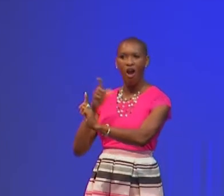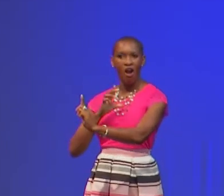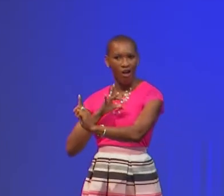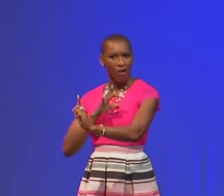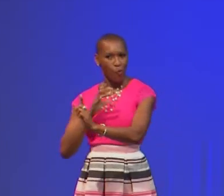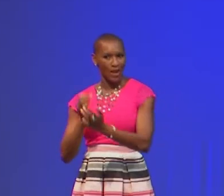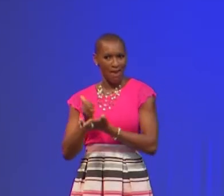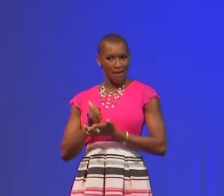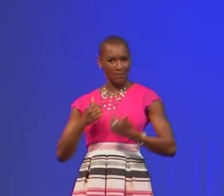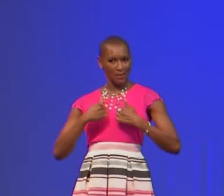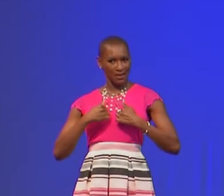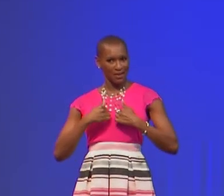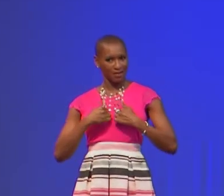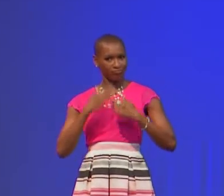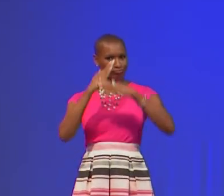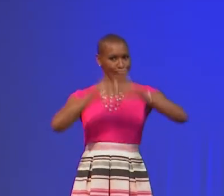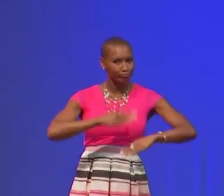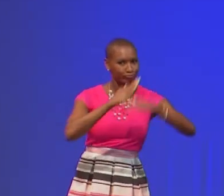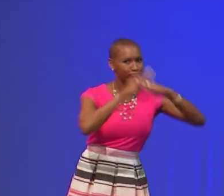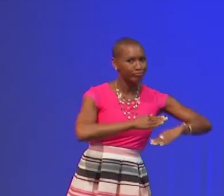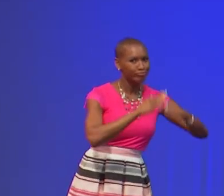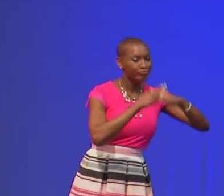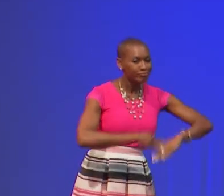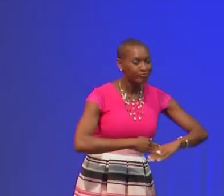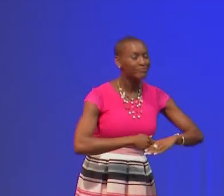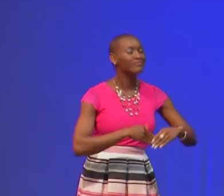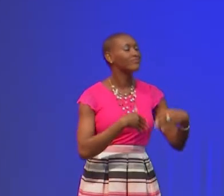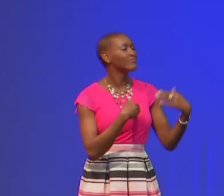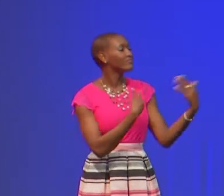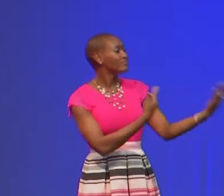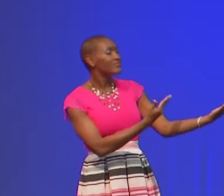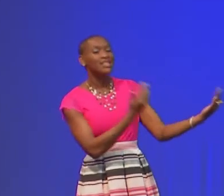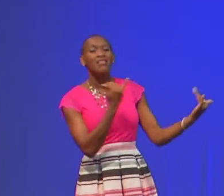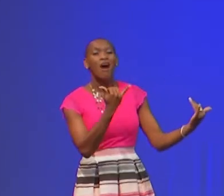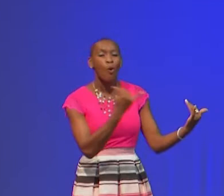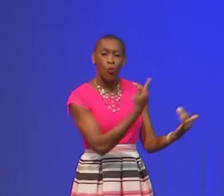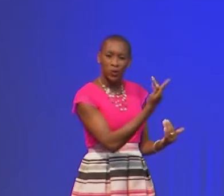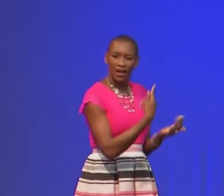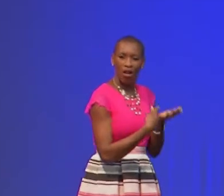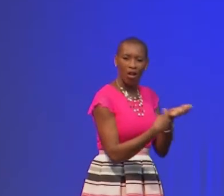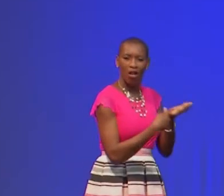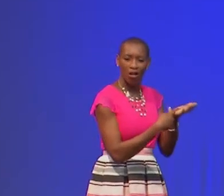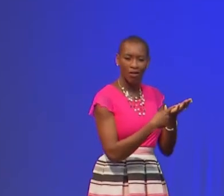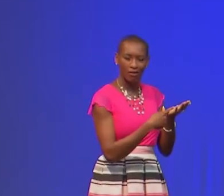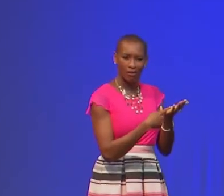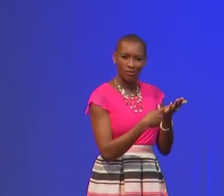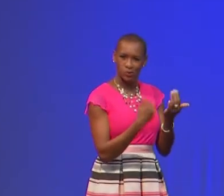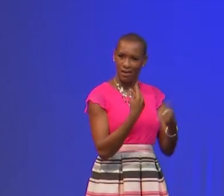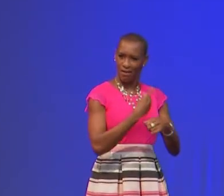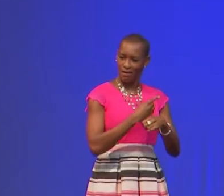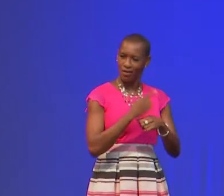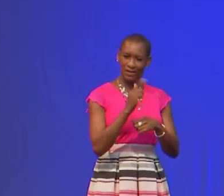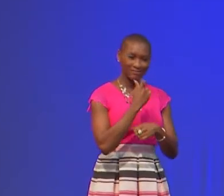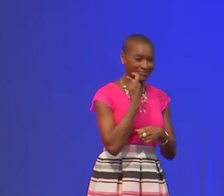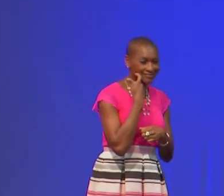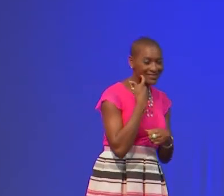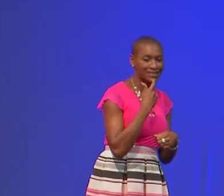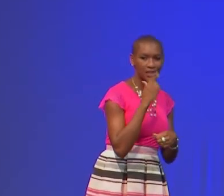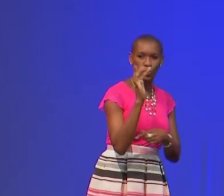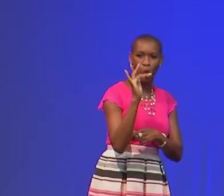entering into Howard University, which meant it provided me accommodations that would break down barriers so that I could access my education. Today,